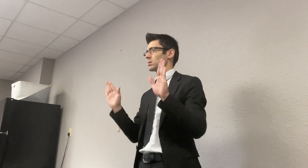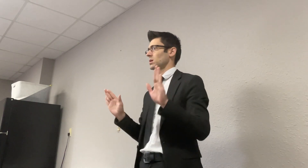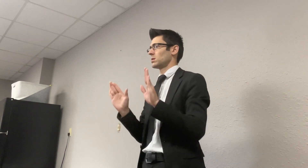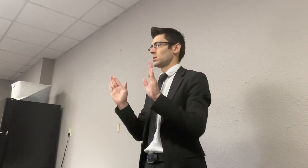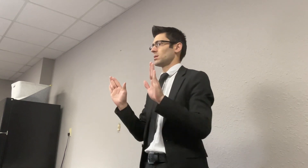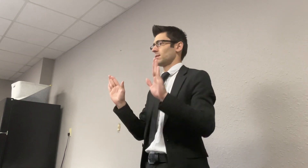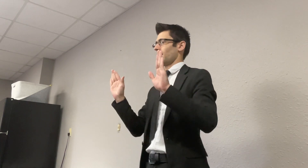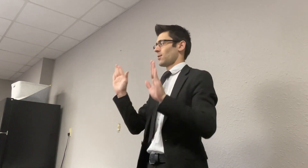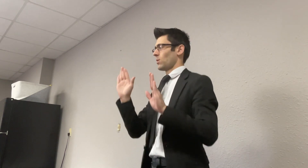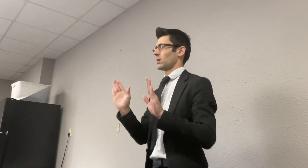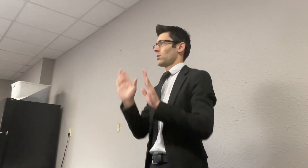Yeah.